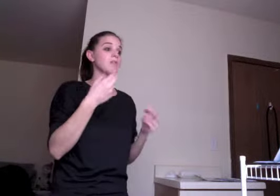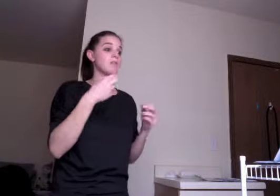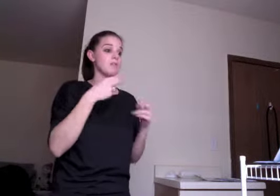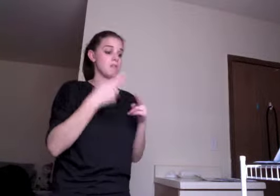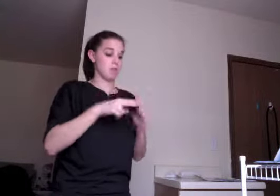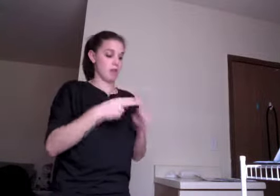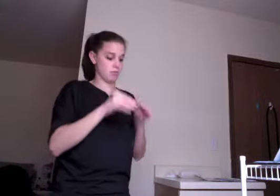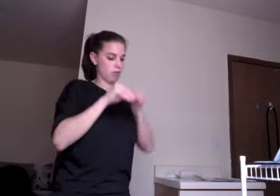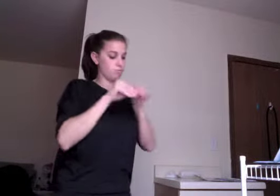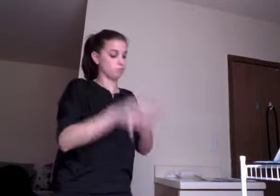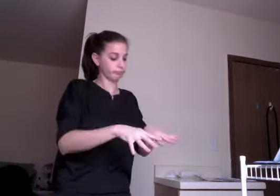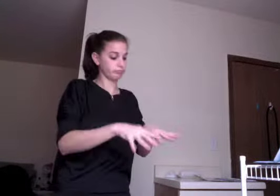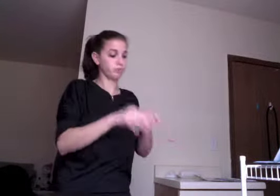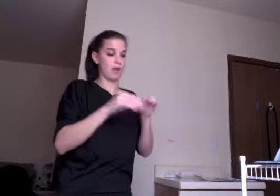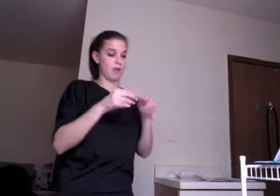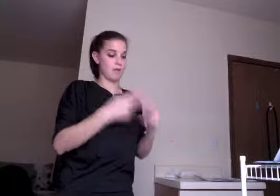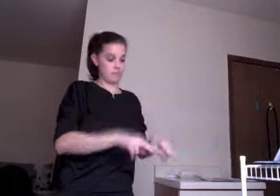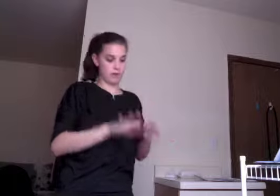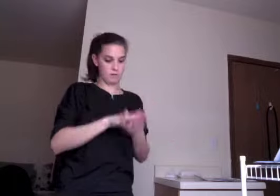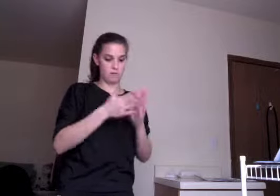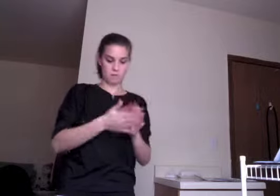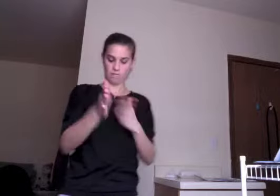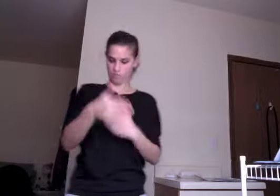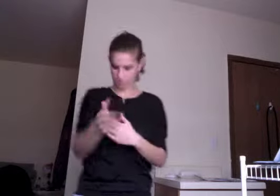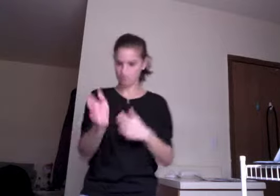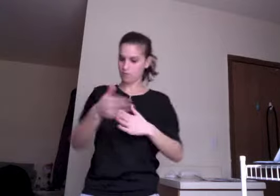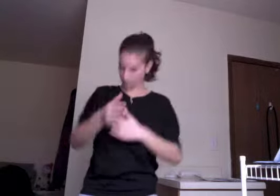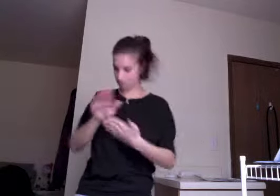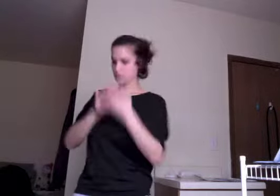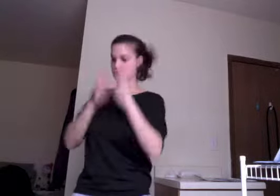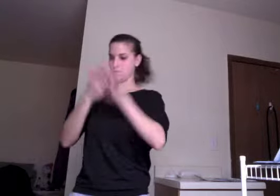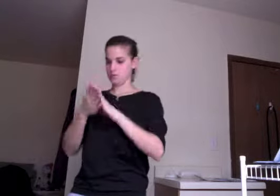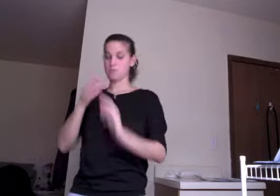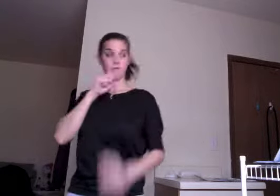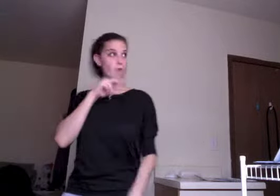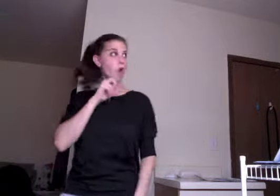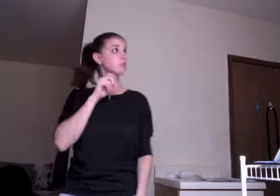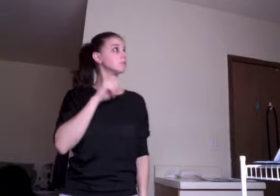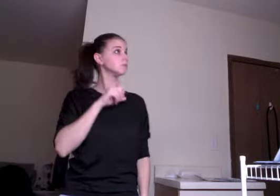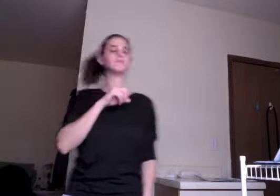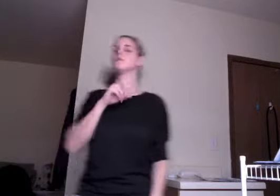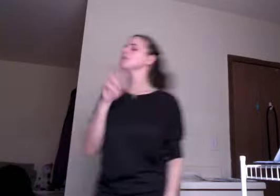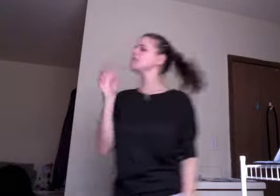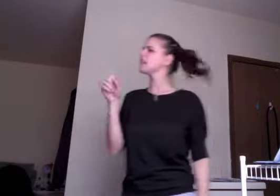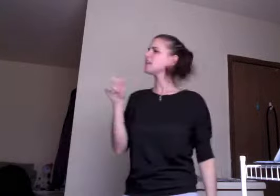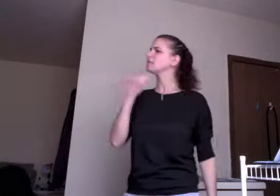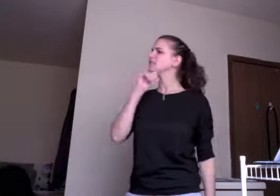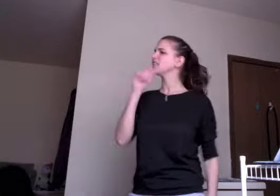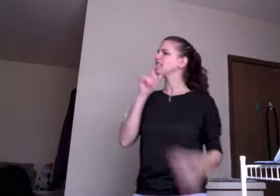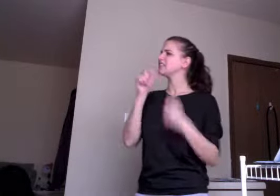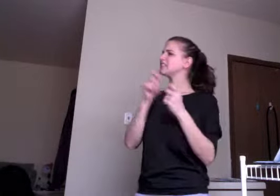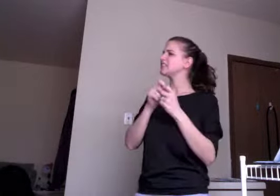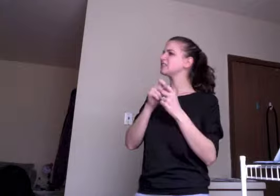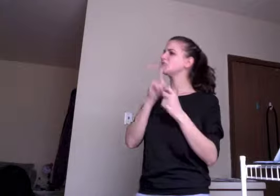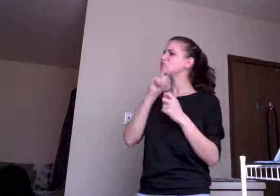the eggs turn into tadpoles and tadpoles turn into frogs and I said yeah you know I'm not really up on my frog reproduction that much. It's the females I think